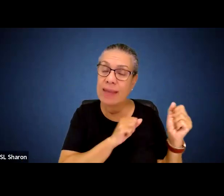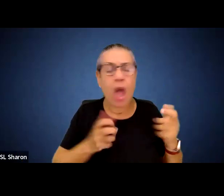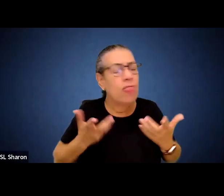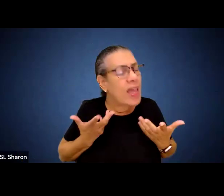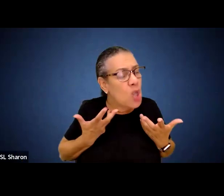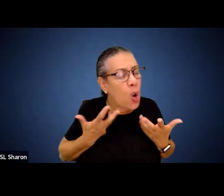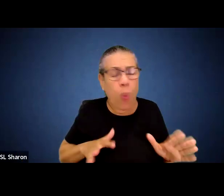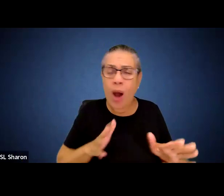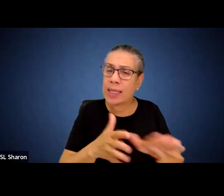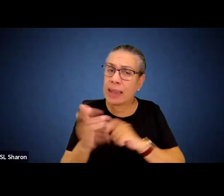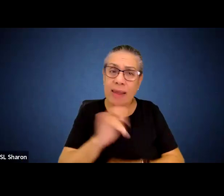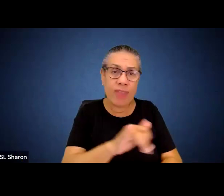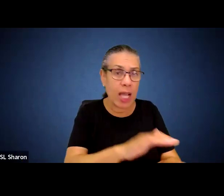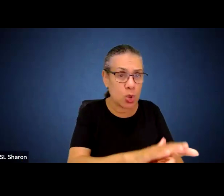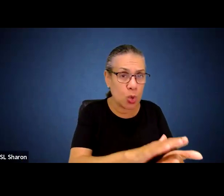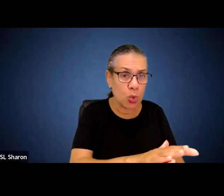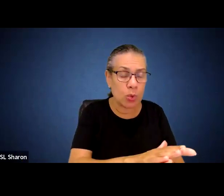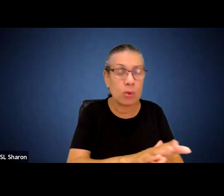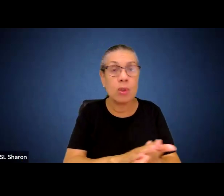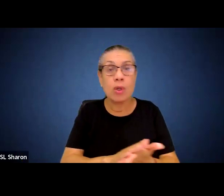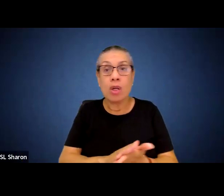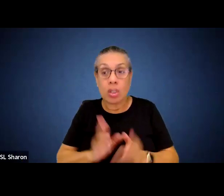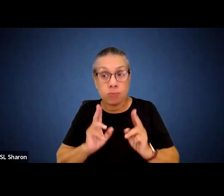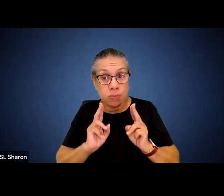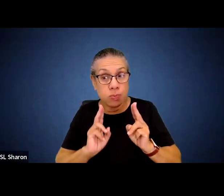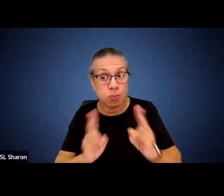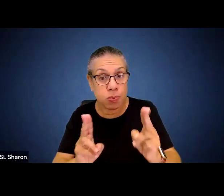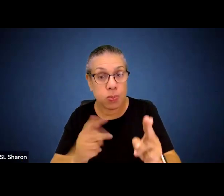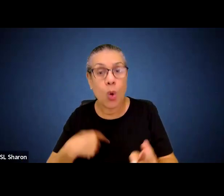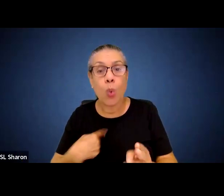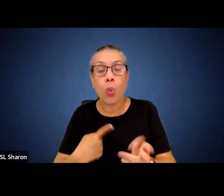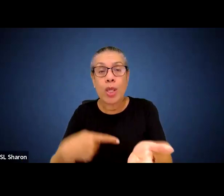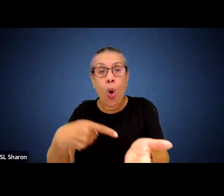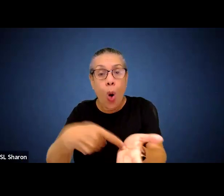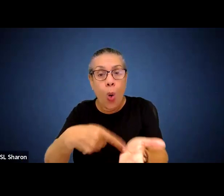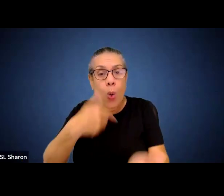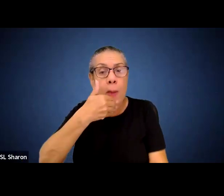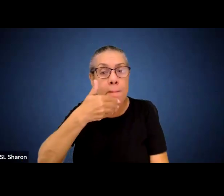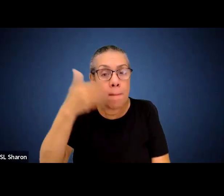to. The urgency is that we owe them the best possible